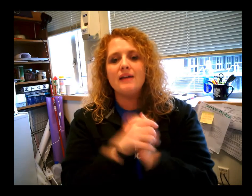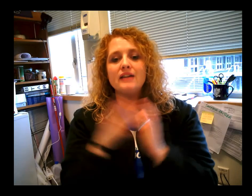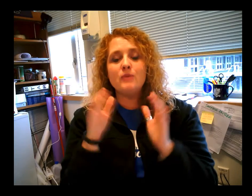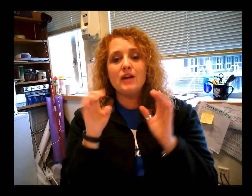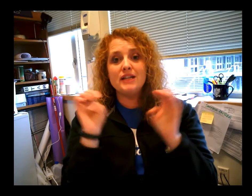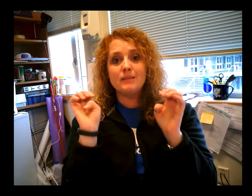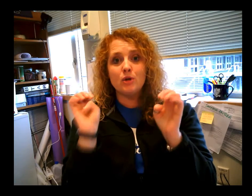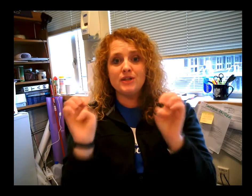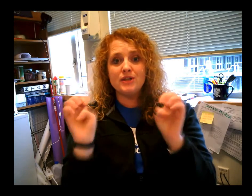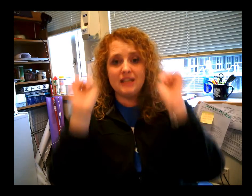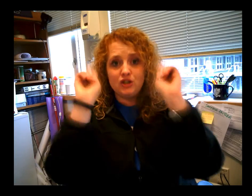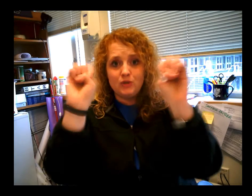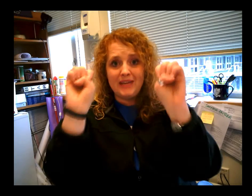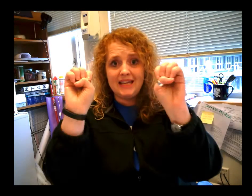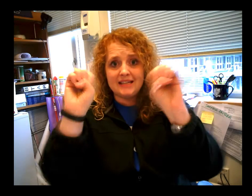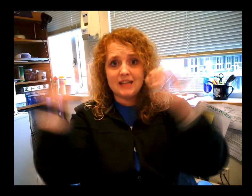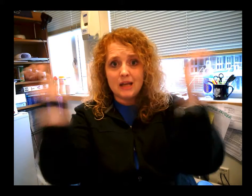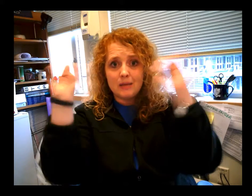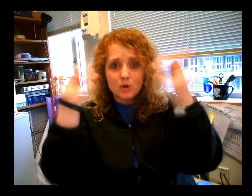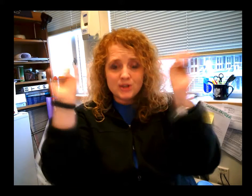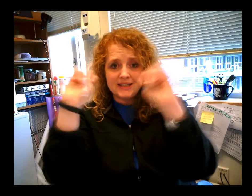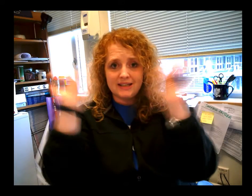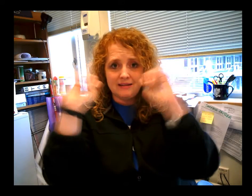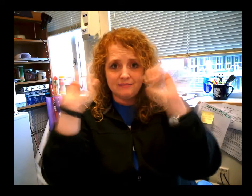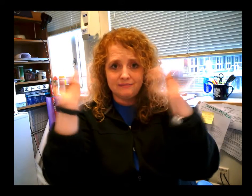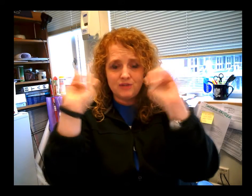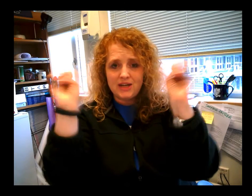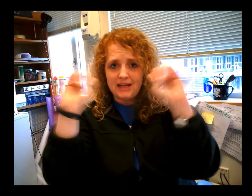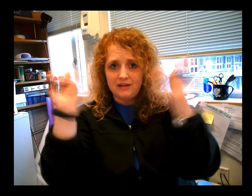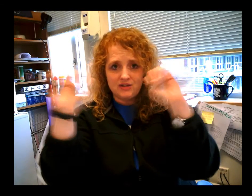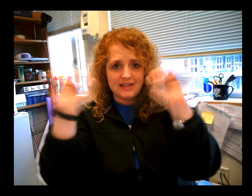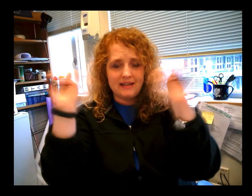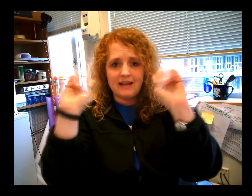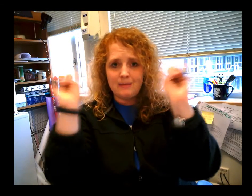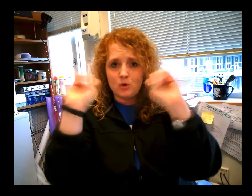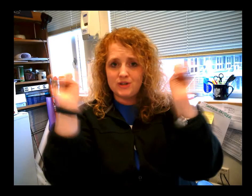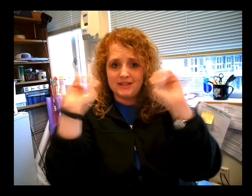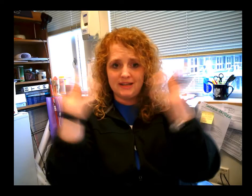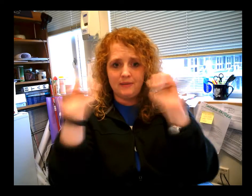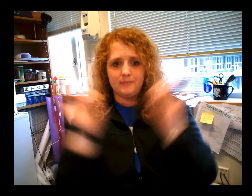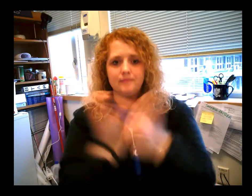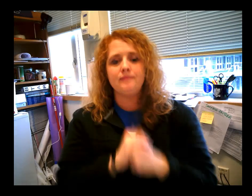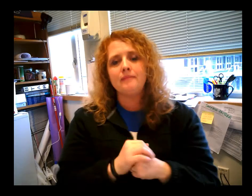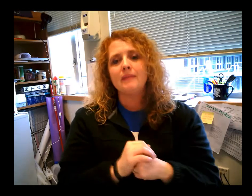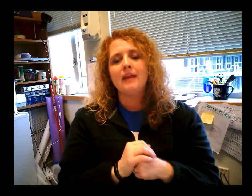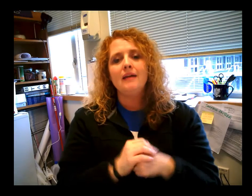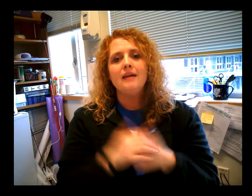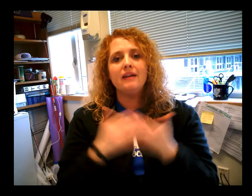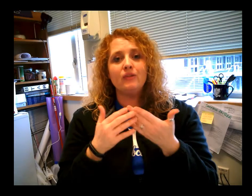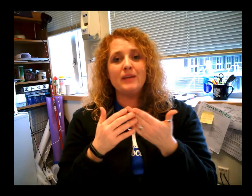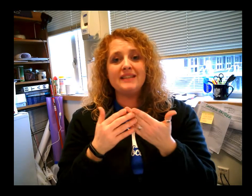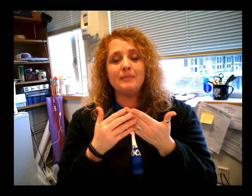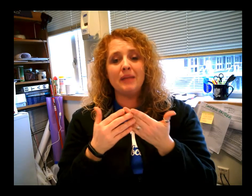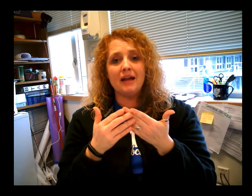next one is emergency. 2 E's. Emergency. Shaking it just like that. Emergency. Next one is